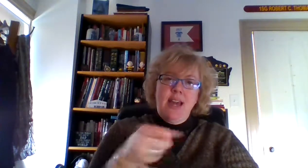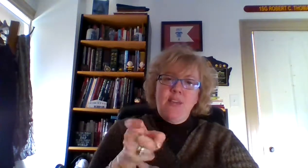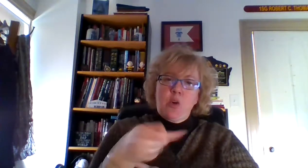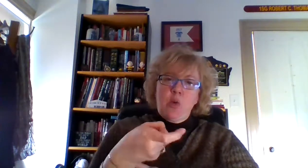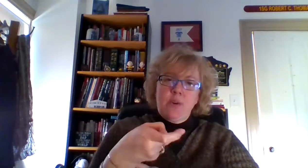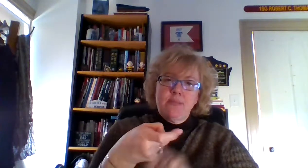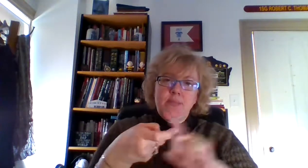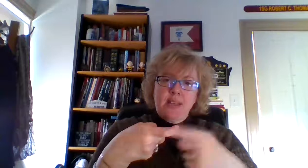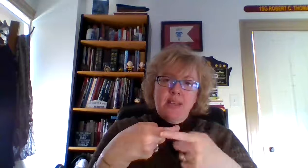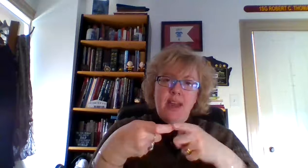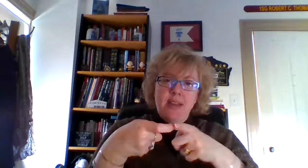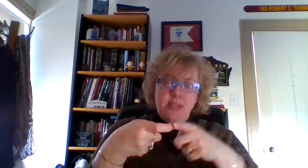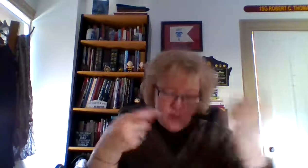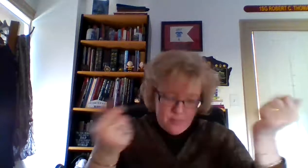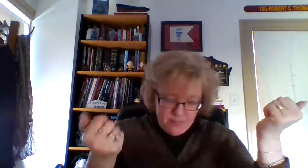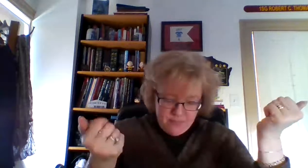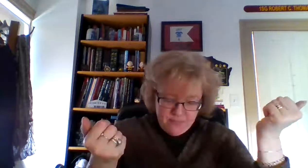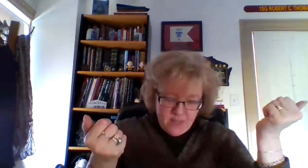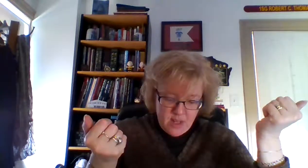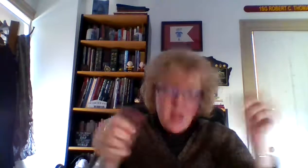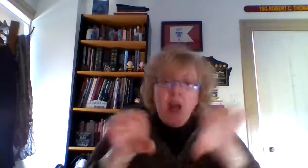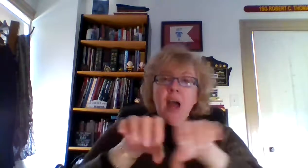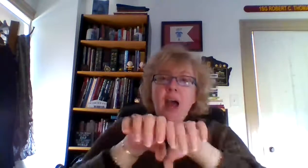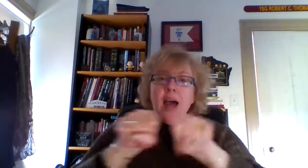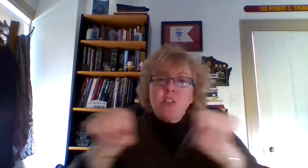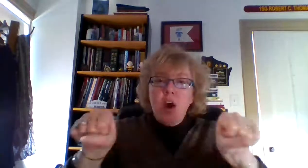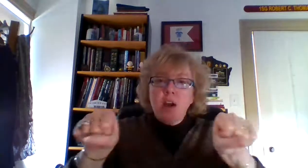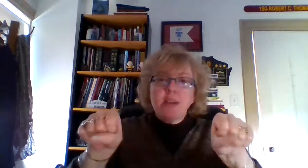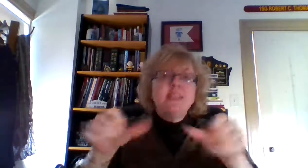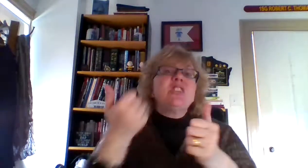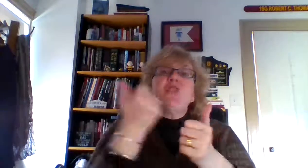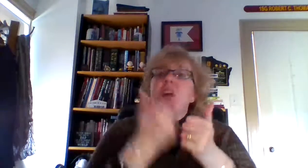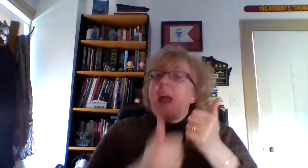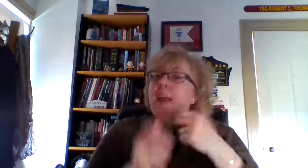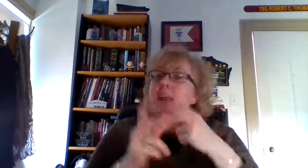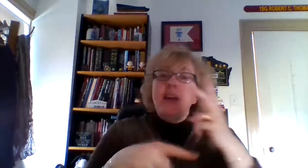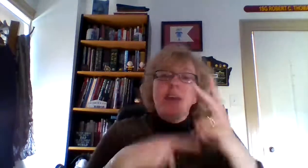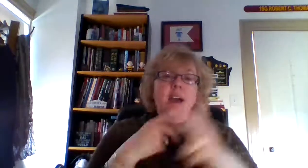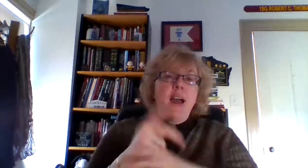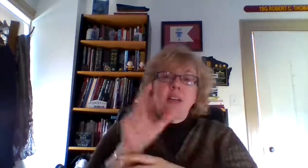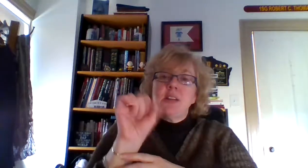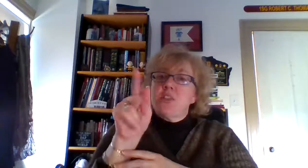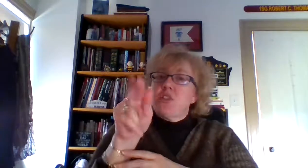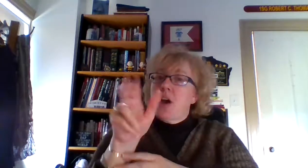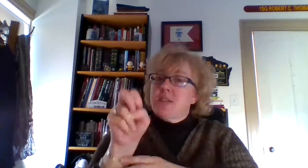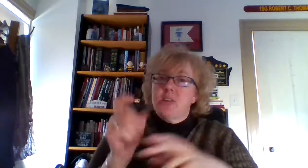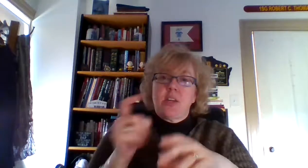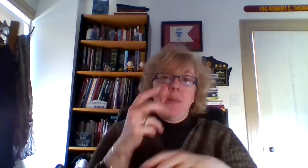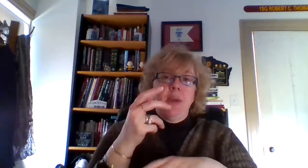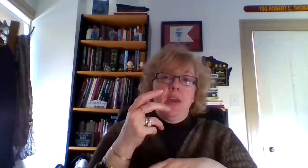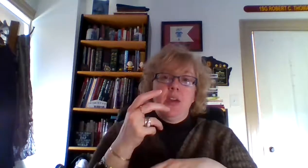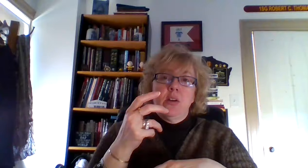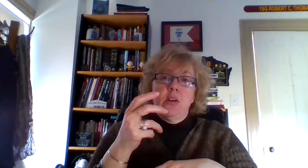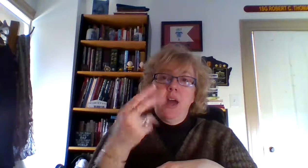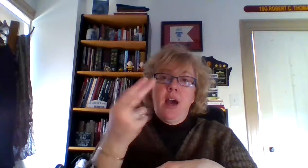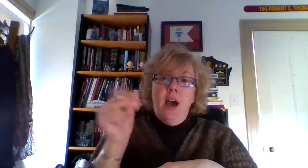a crook, like the end of the shrimp. Hot dog. This is for any kind of sausage. It can be a